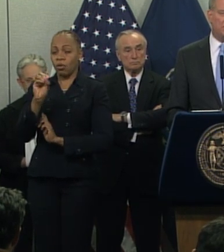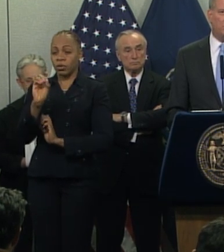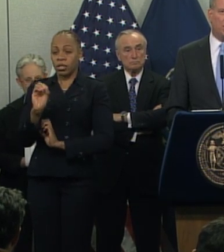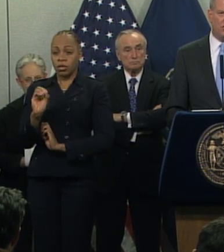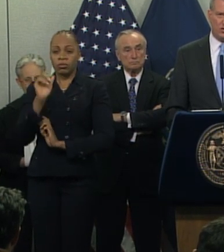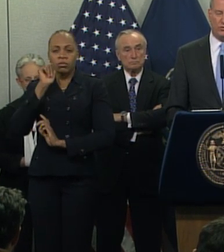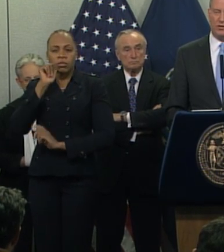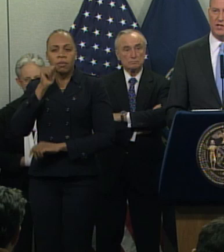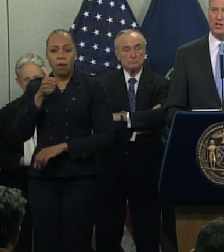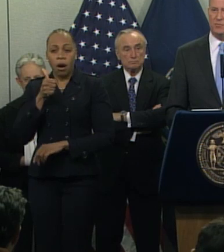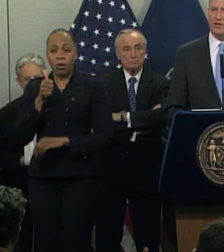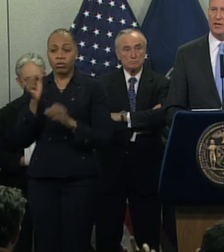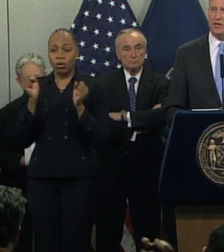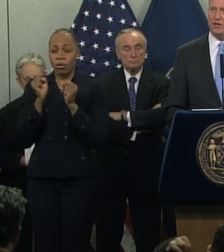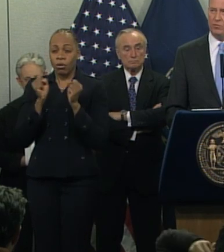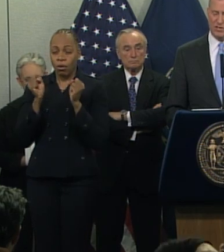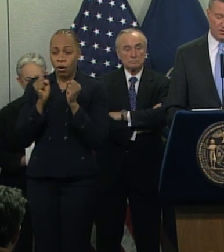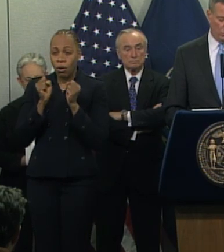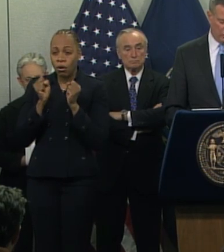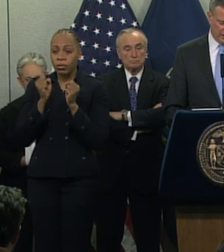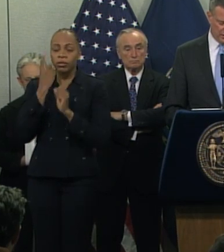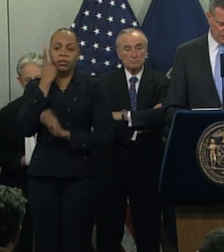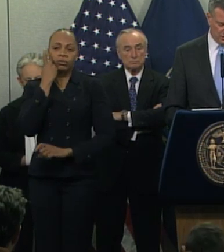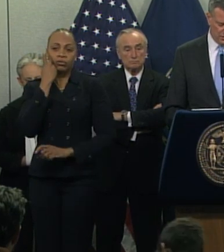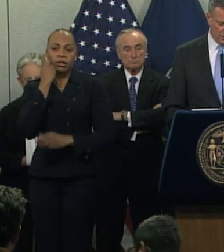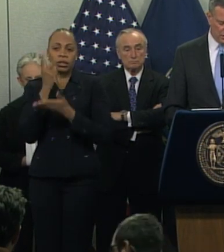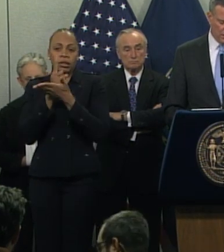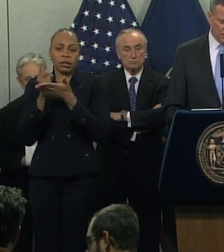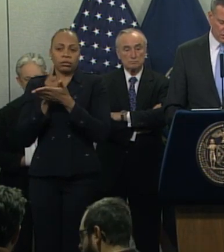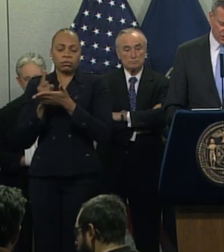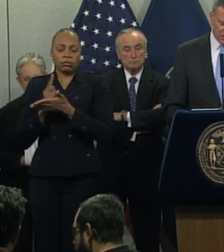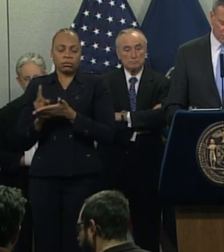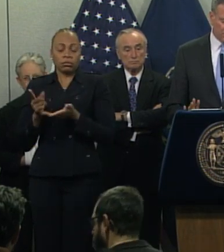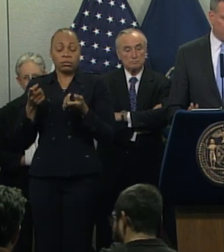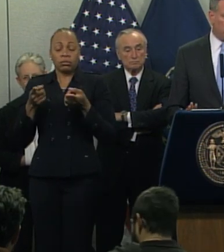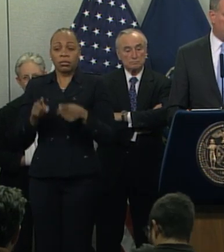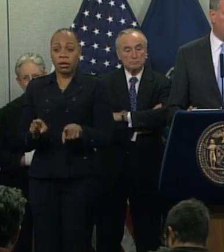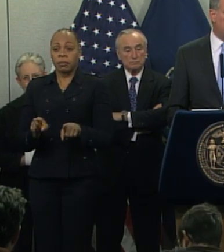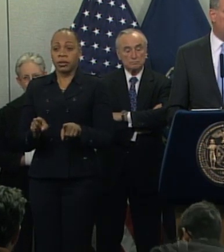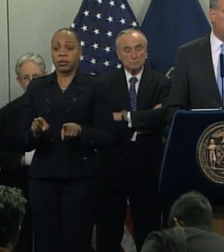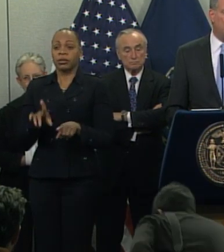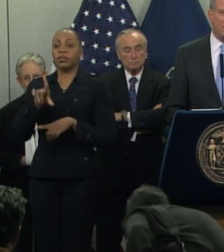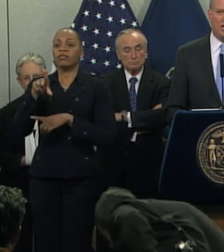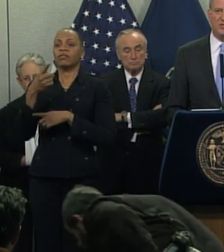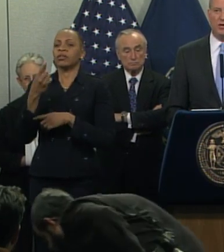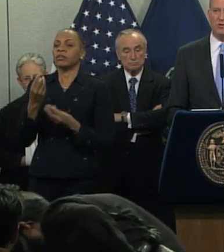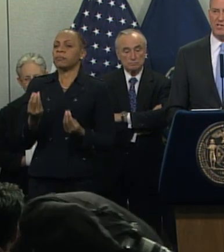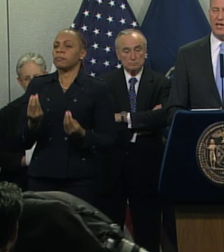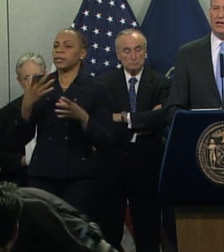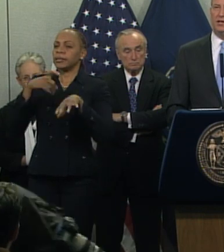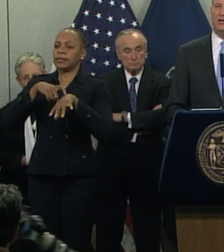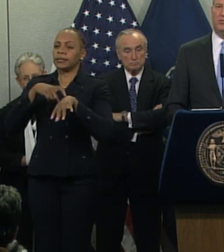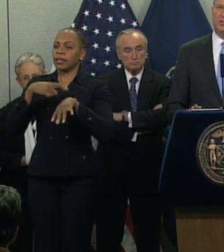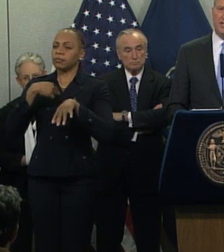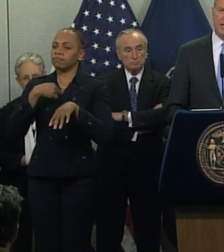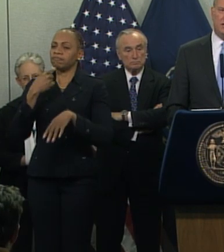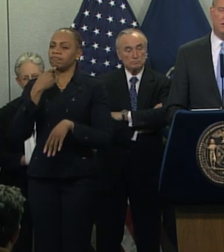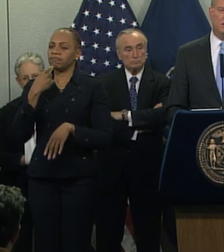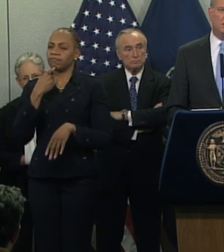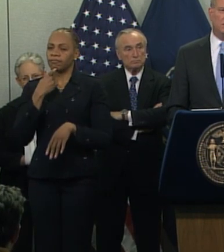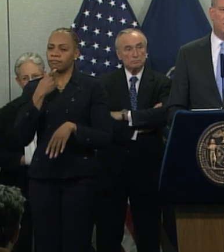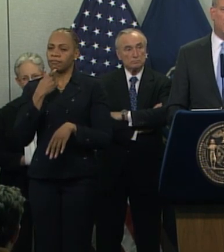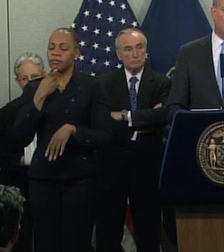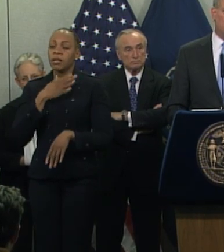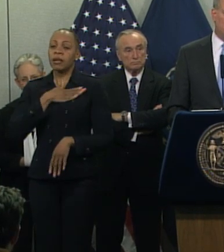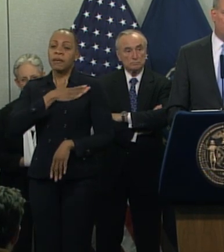zero. That is much colder than it's been in recent weeks. So this is the first of many times I will say,